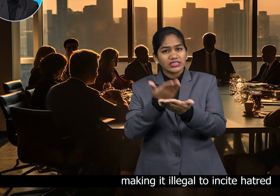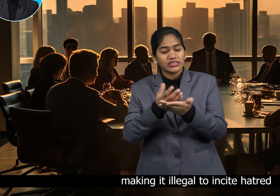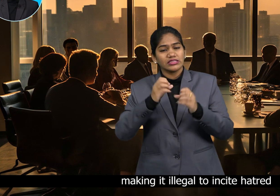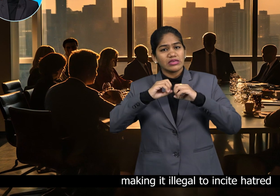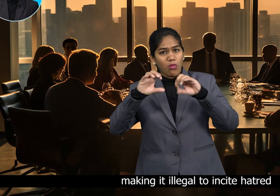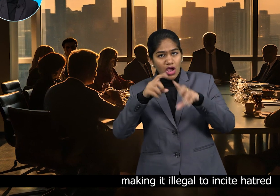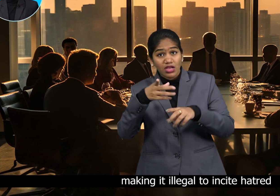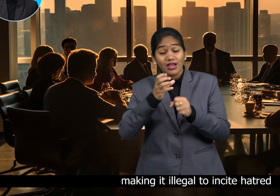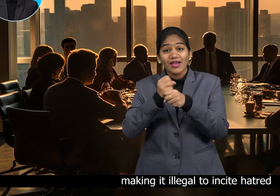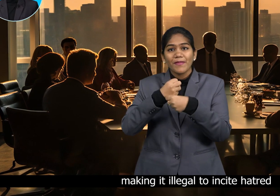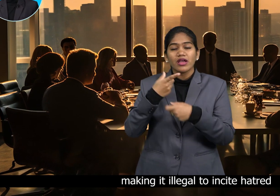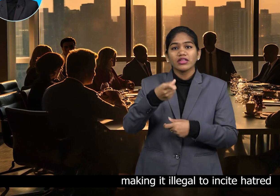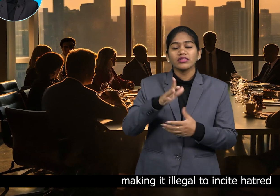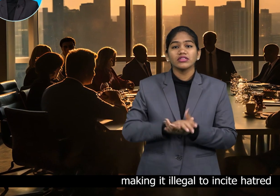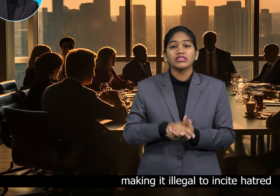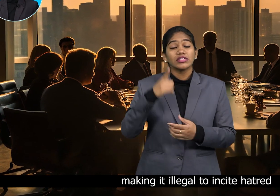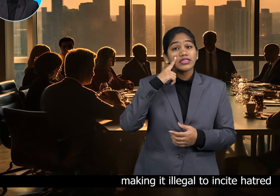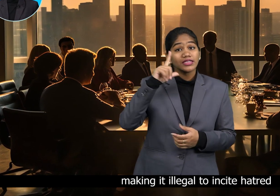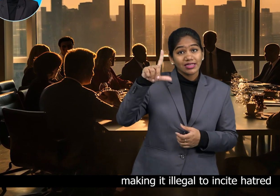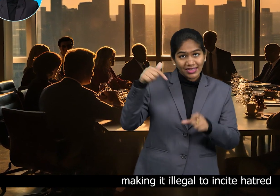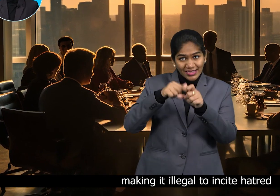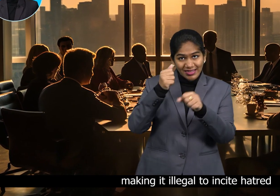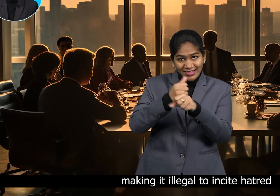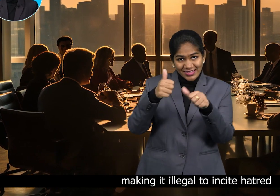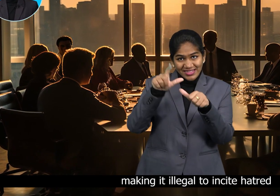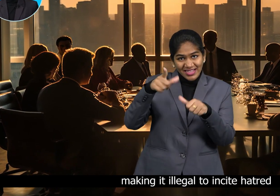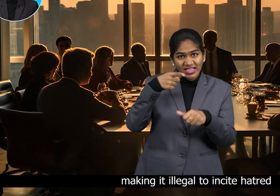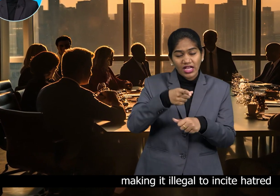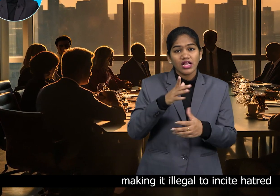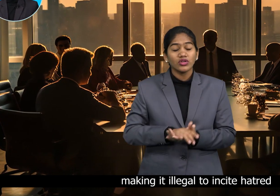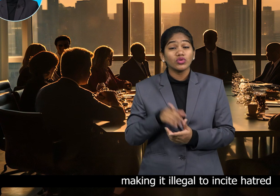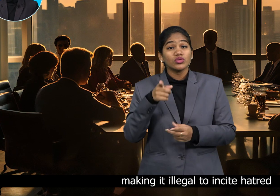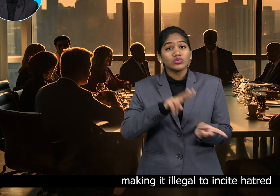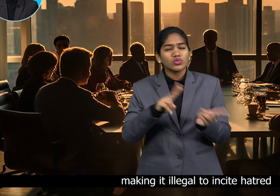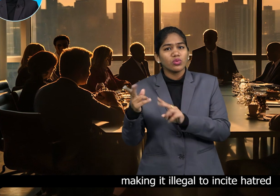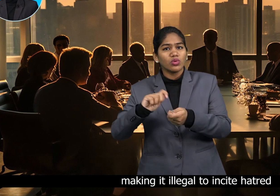making it illegal to incite hatred